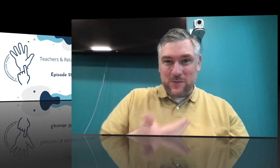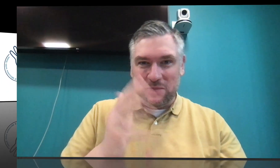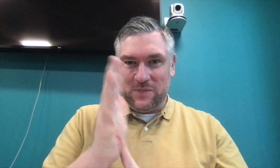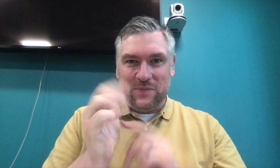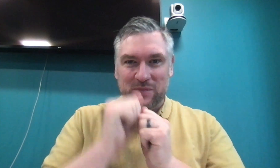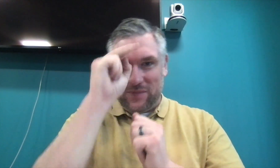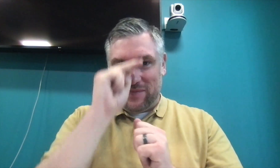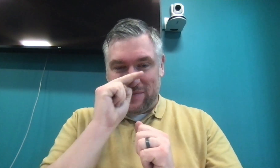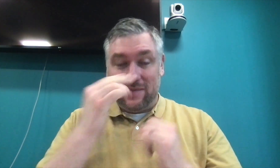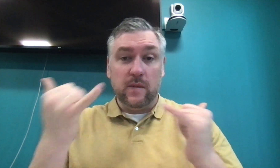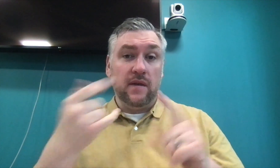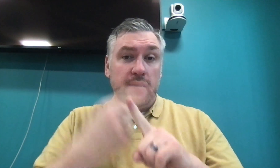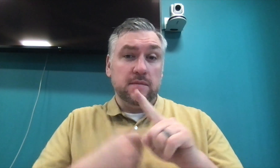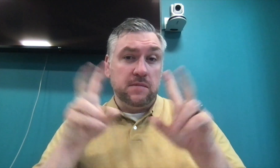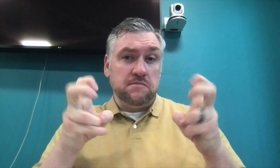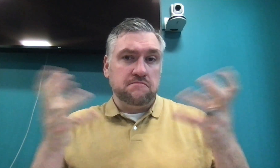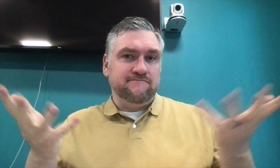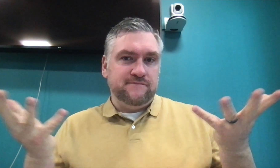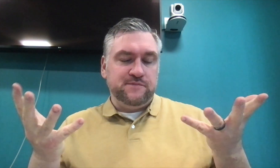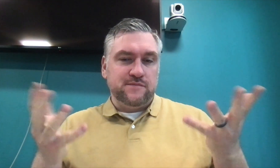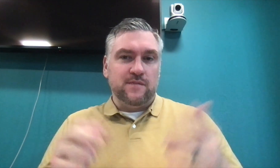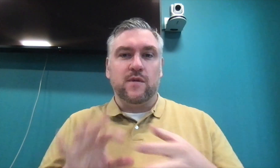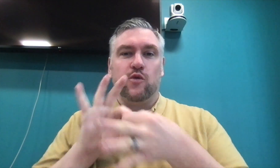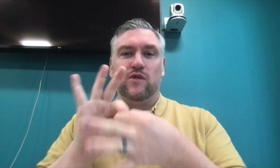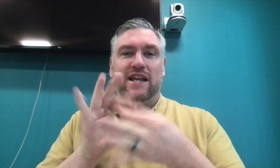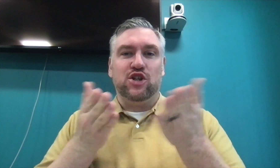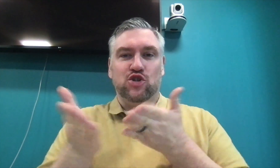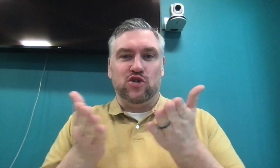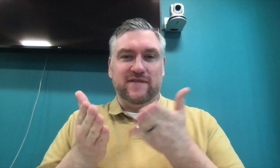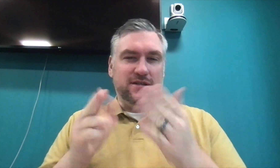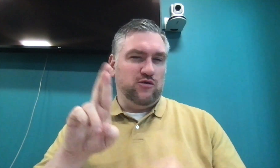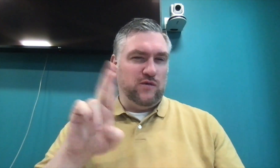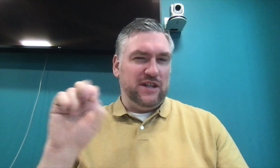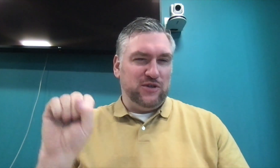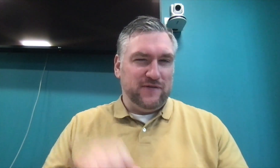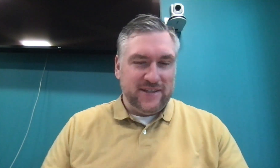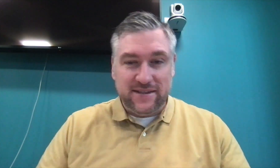Hello, and welcome to 5 Minutes with Nate. This month's topic, related services.